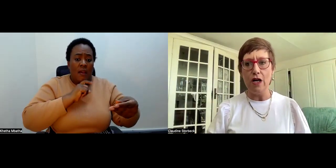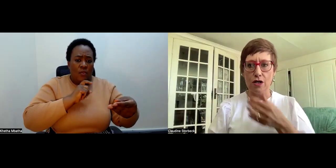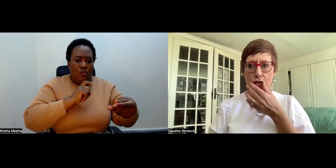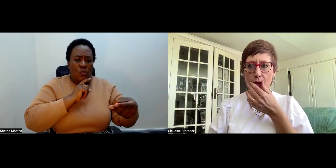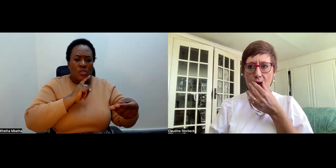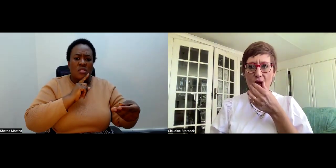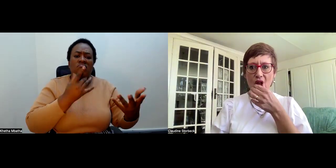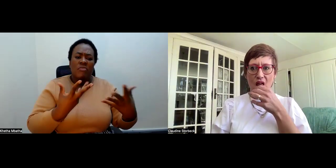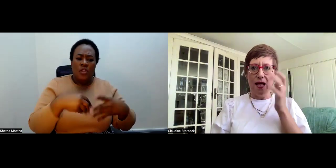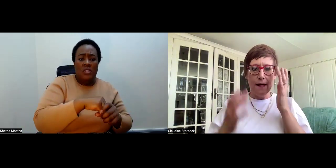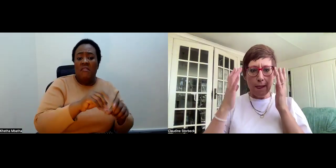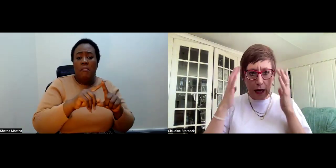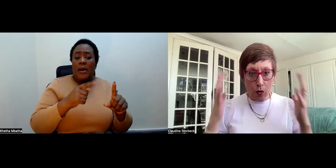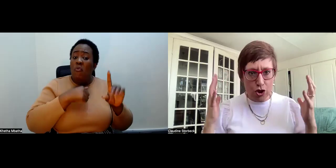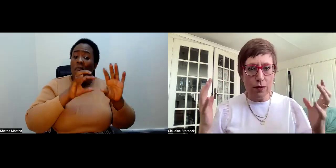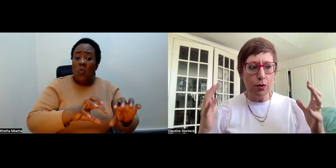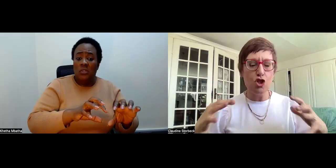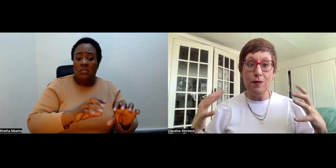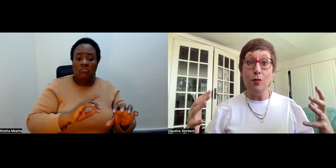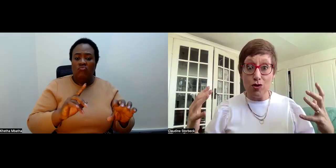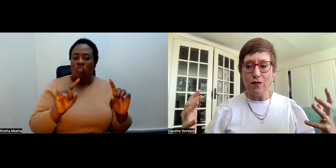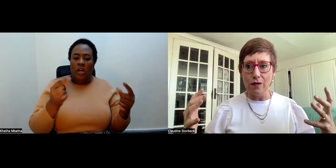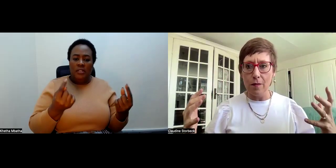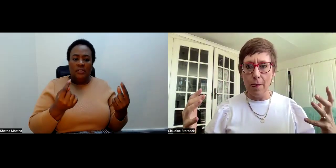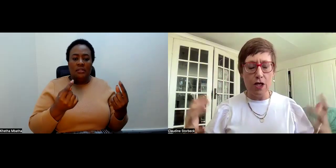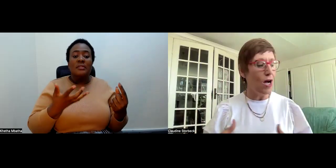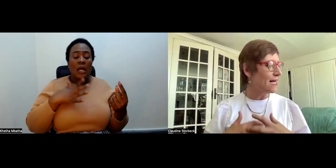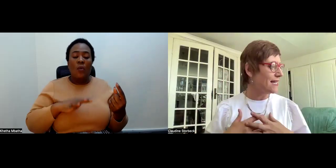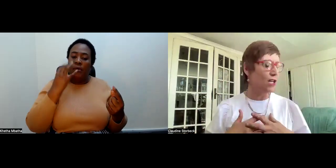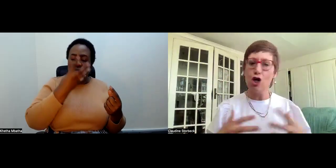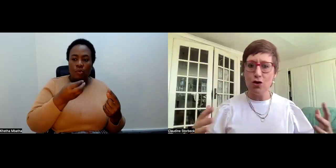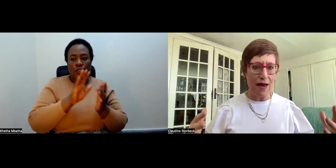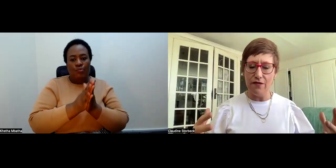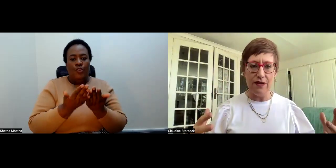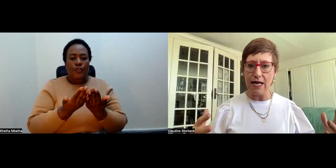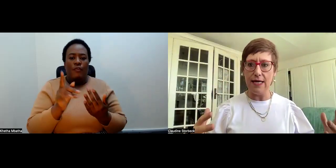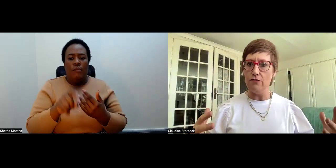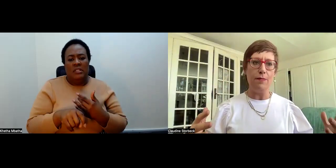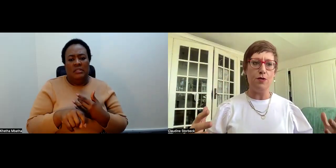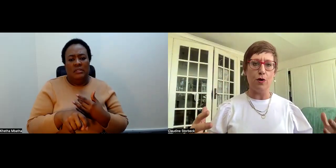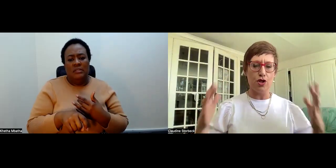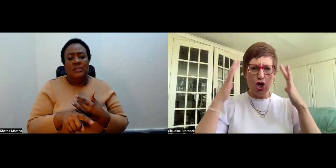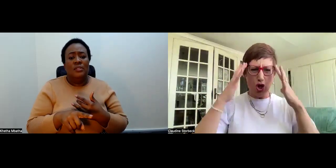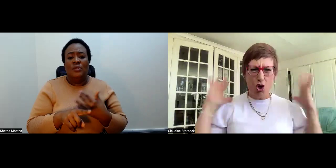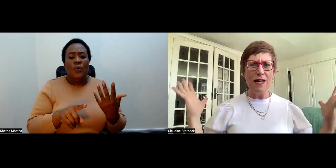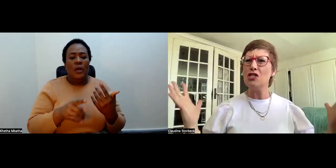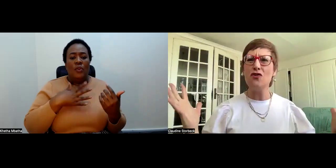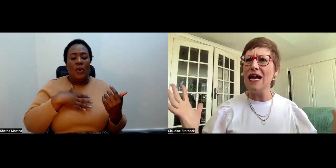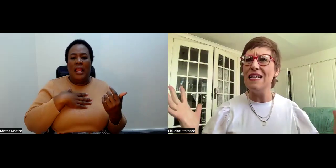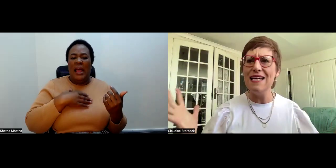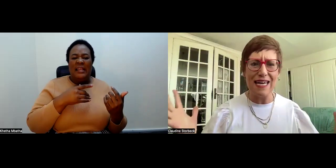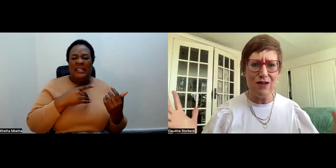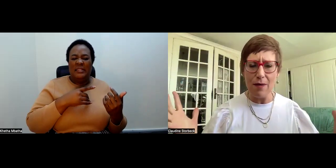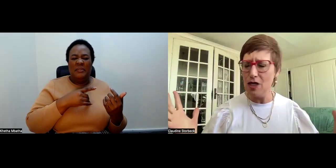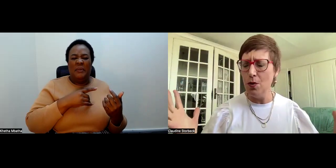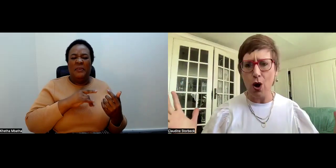force it if they're not. I also want books to be beautiful. So I tend not to have yucky, rubbish books. Who wants to